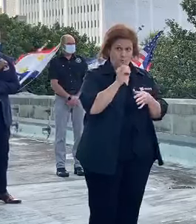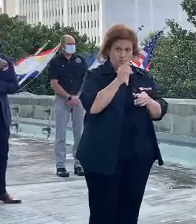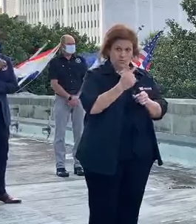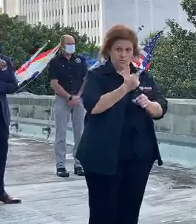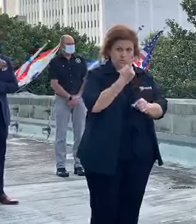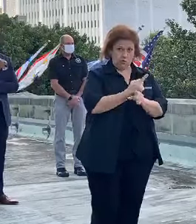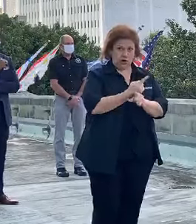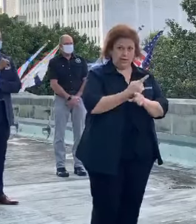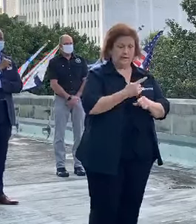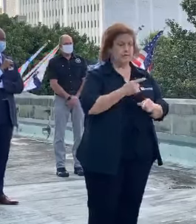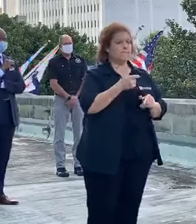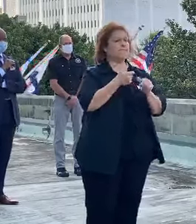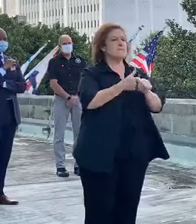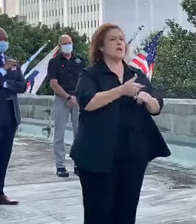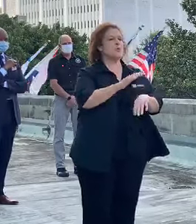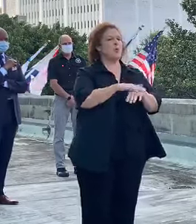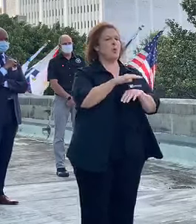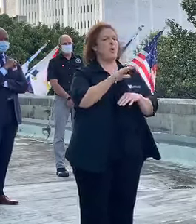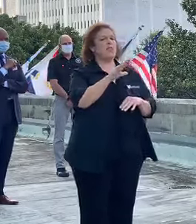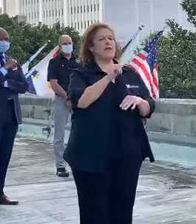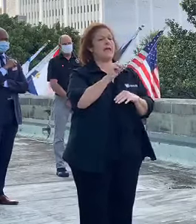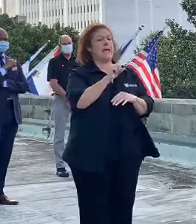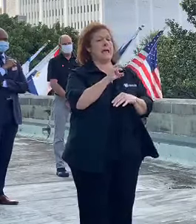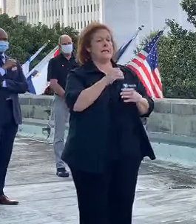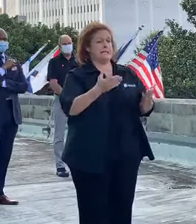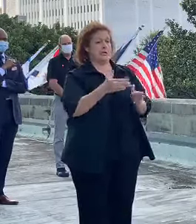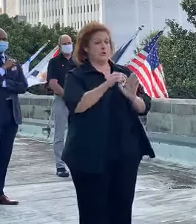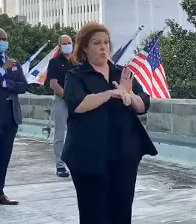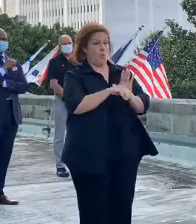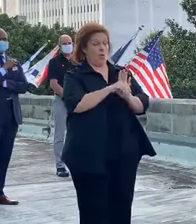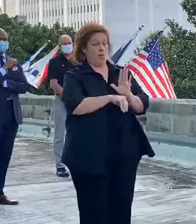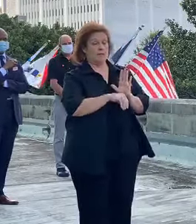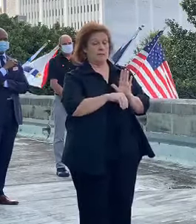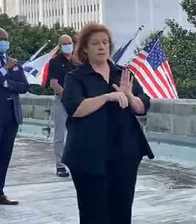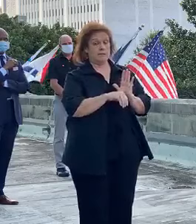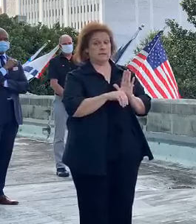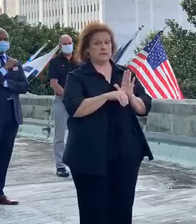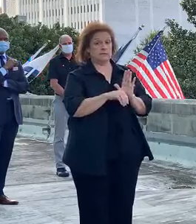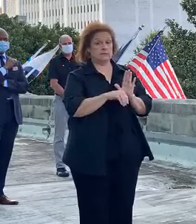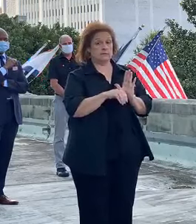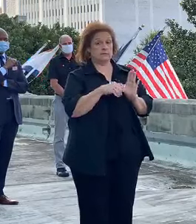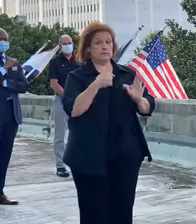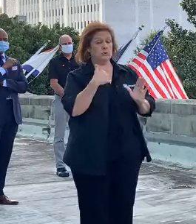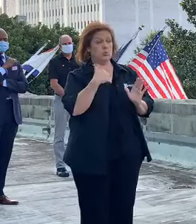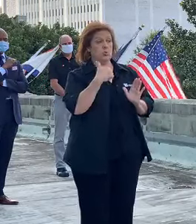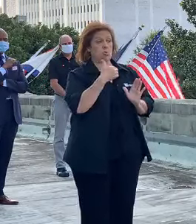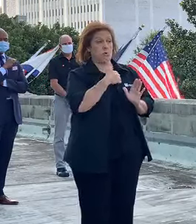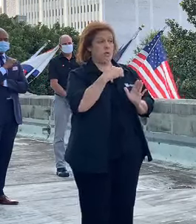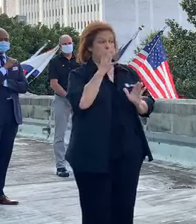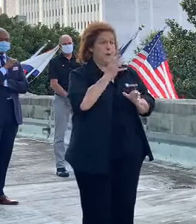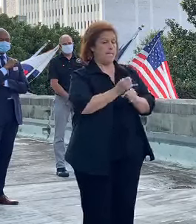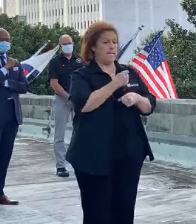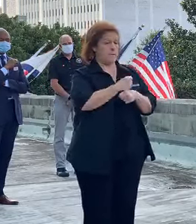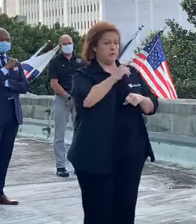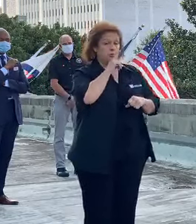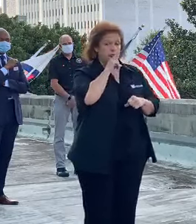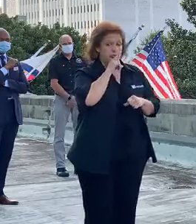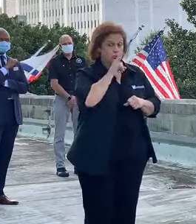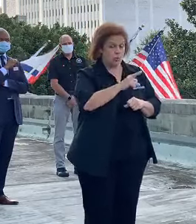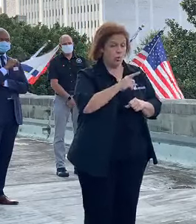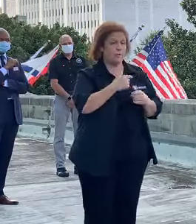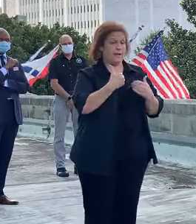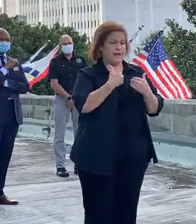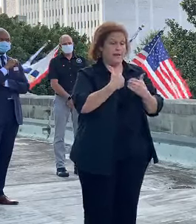Based on the cases in Orleans, we do. However, we're going to make sure that we have